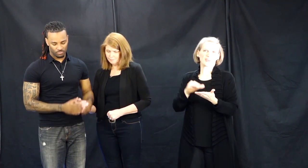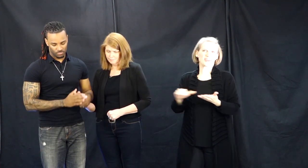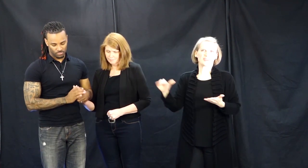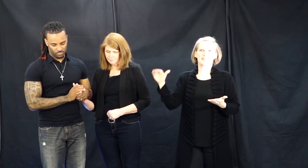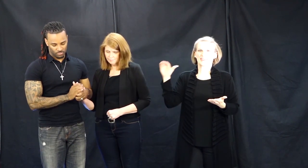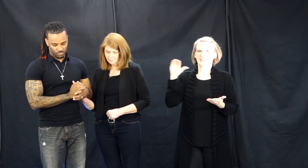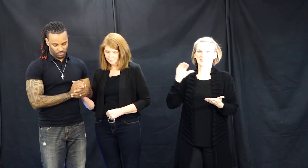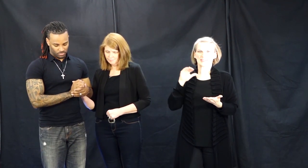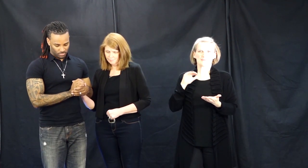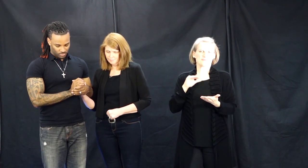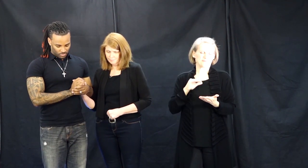Forgiveness.